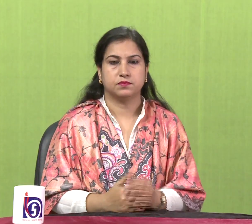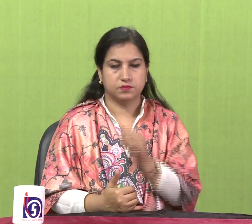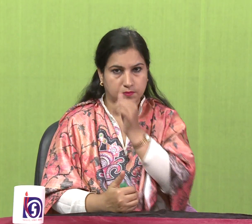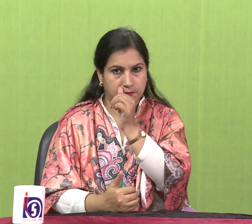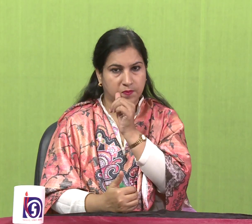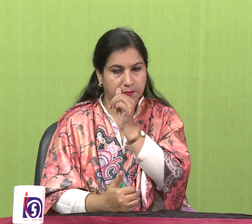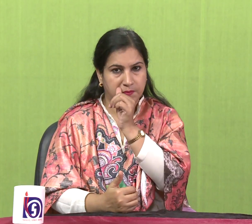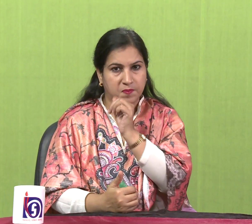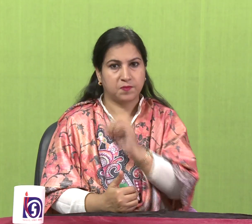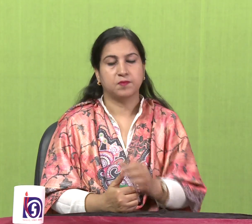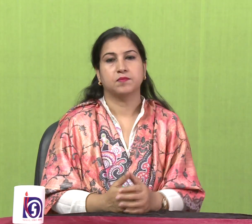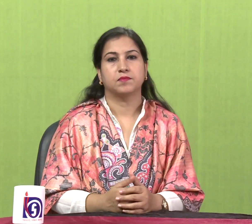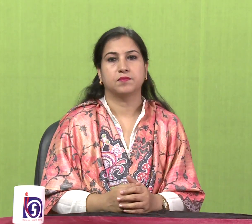The aim of the recovery